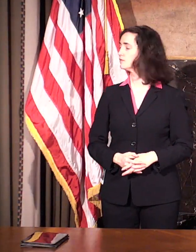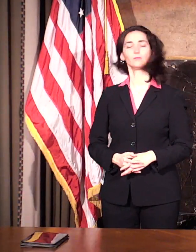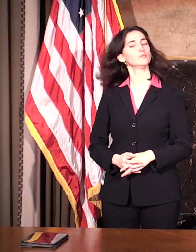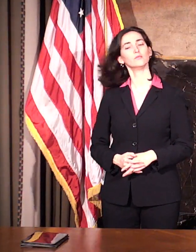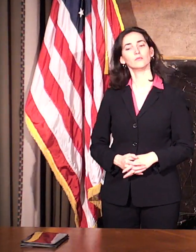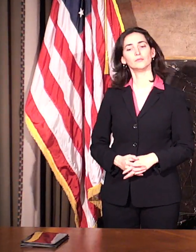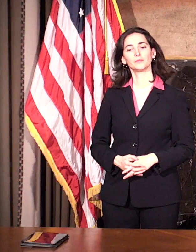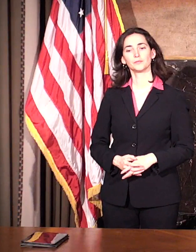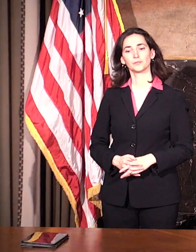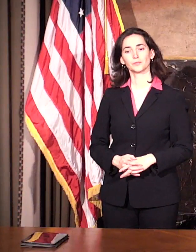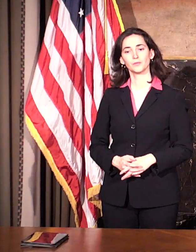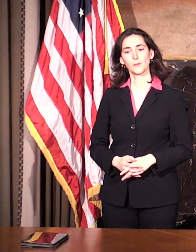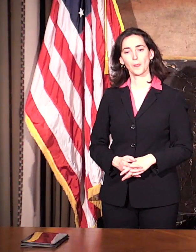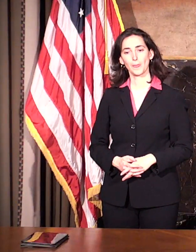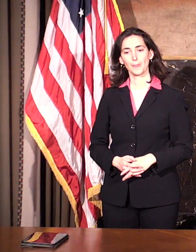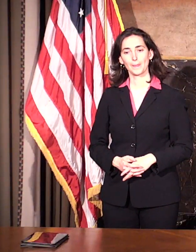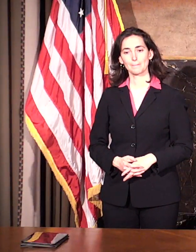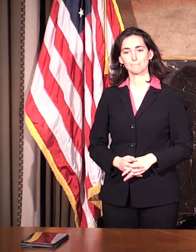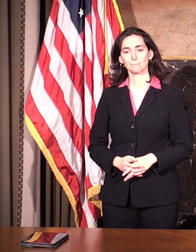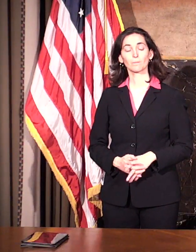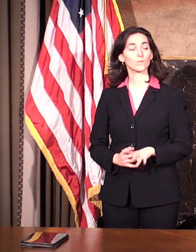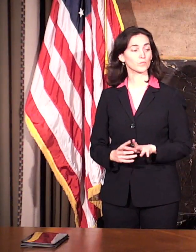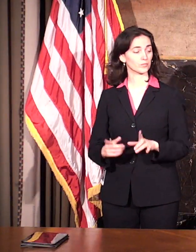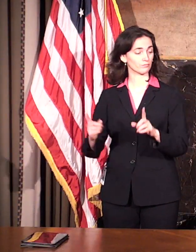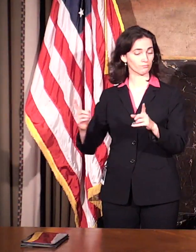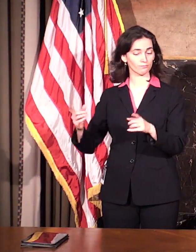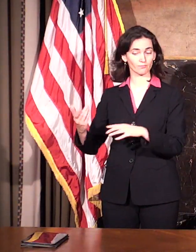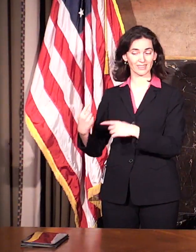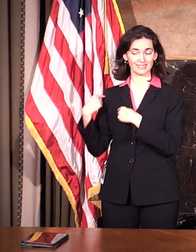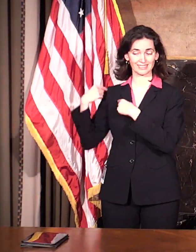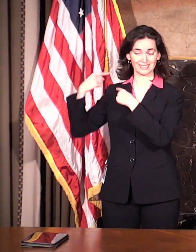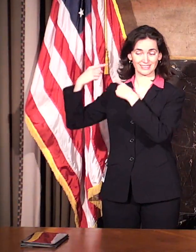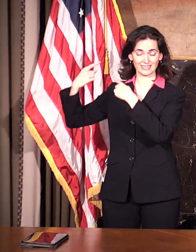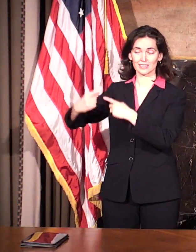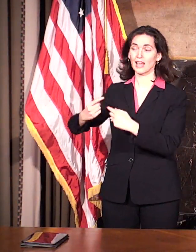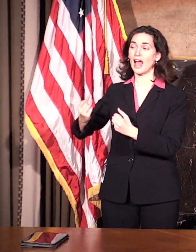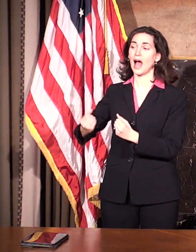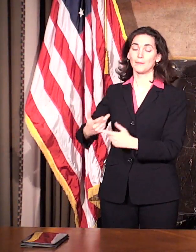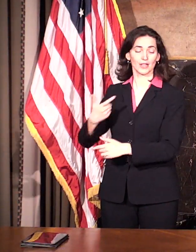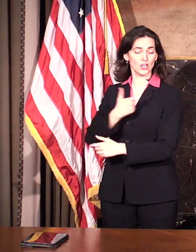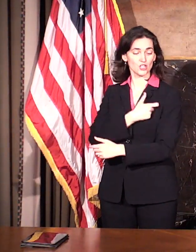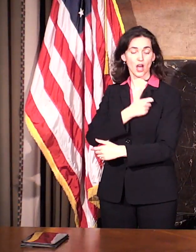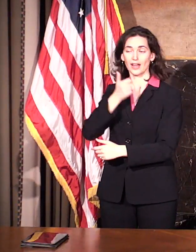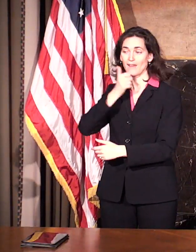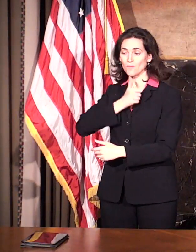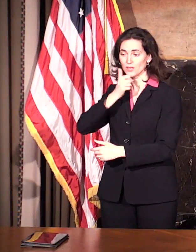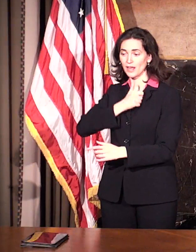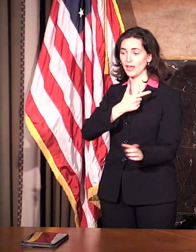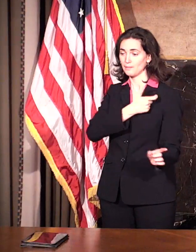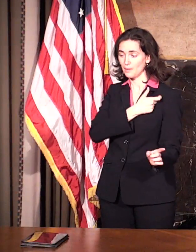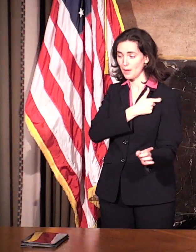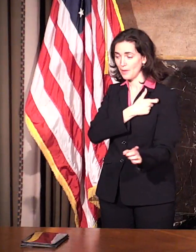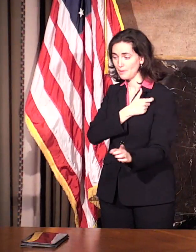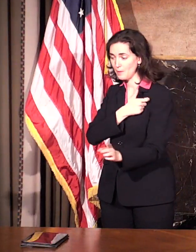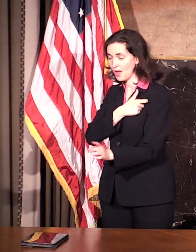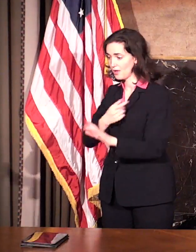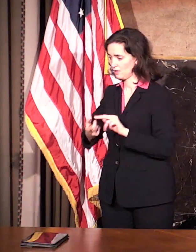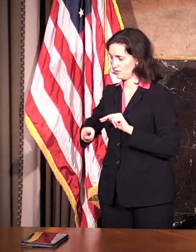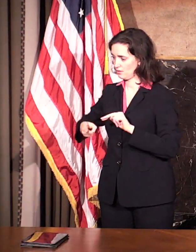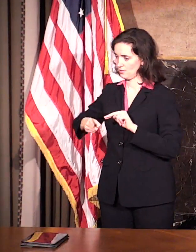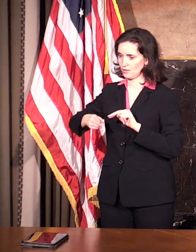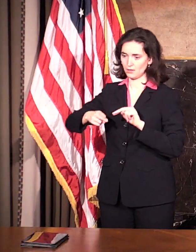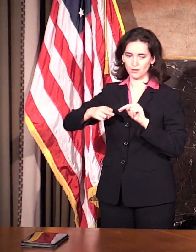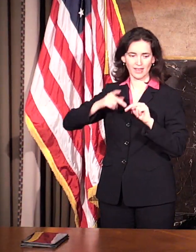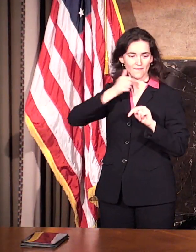on a pretty strong trajectory in the number of doses we were administering on average per day, and that chart sort of plummeted as we got today's